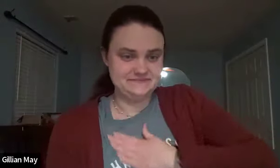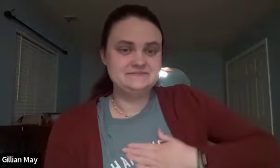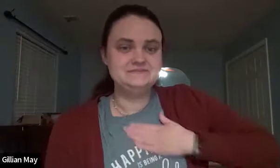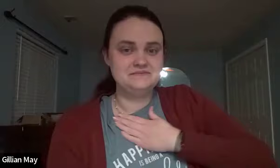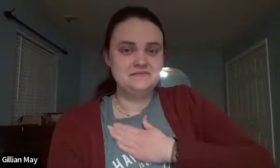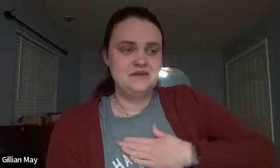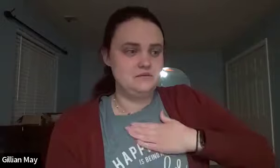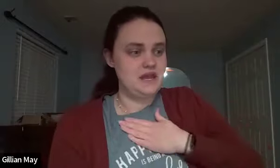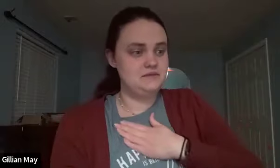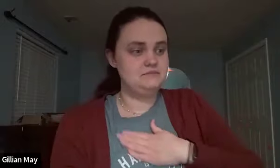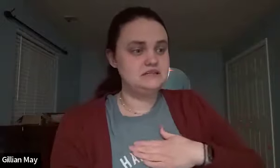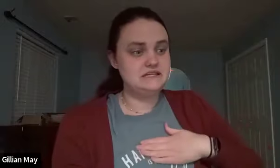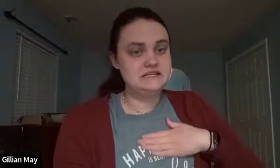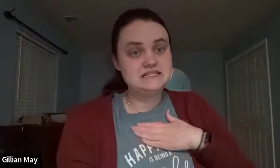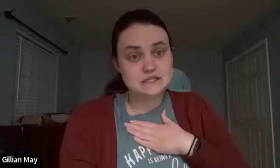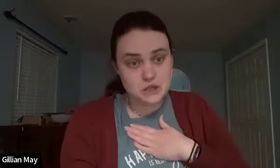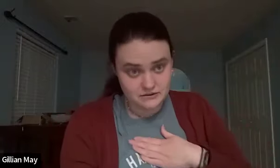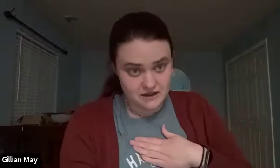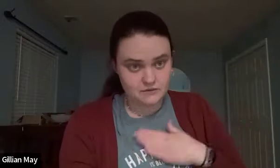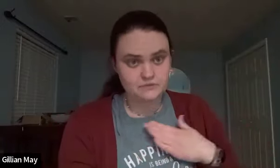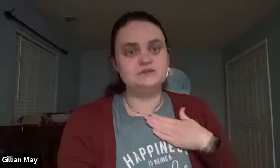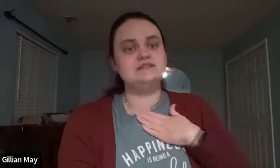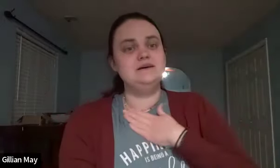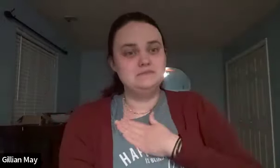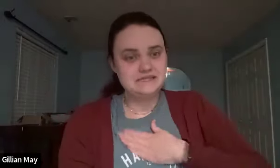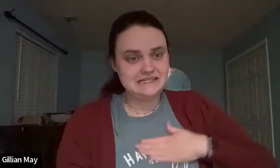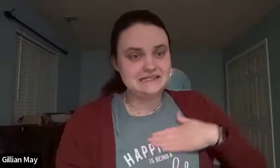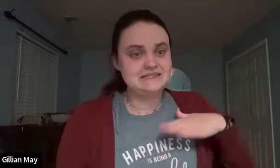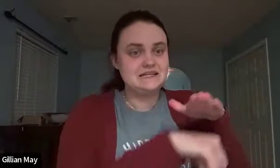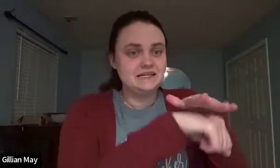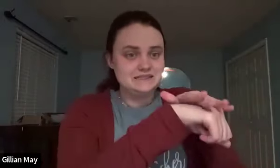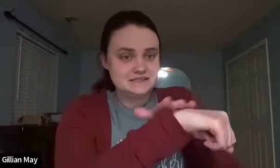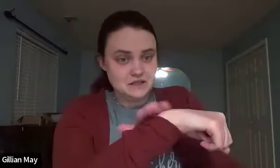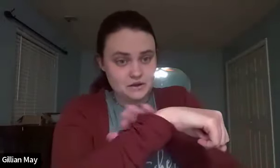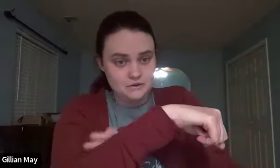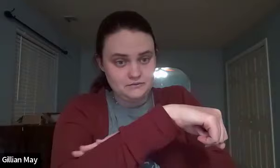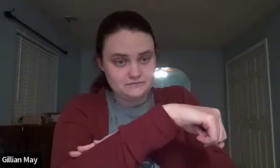Then we had please slow down, which was please slow.